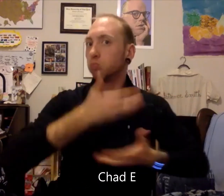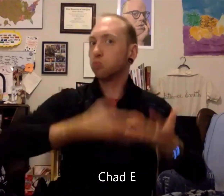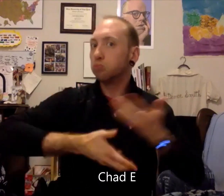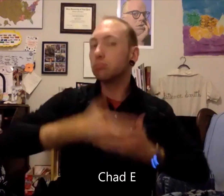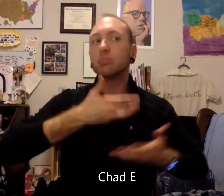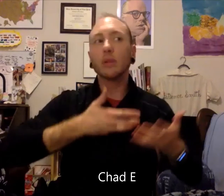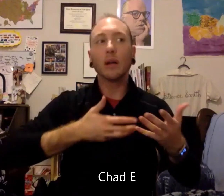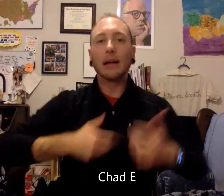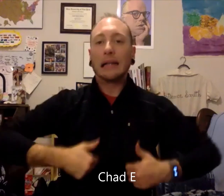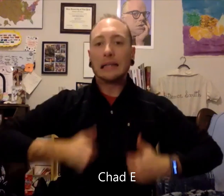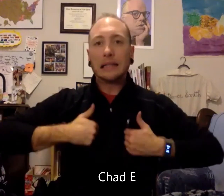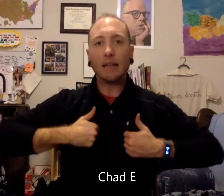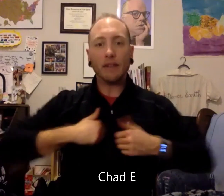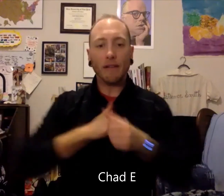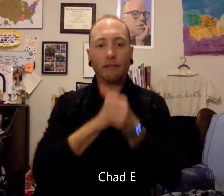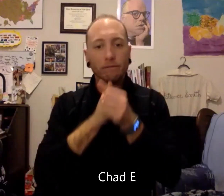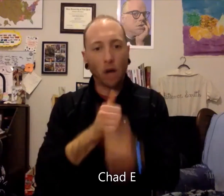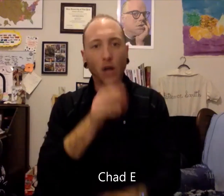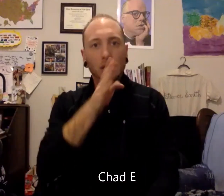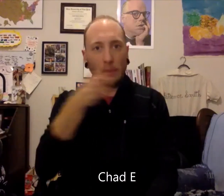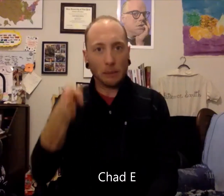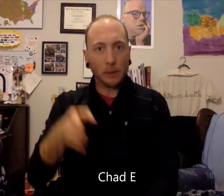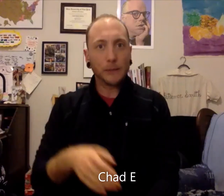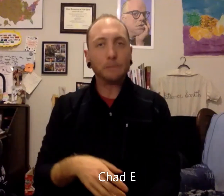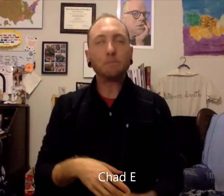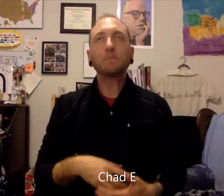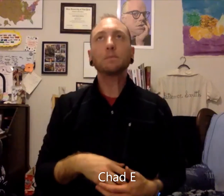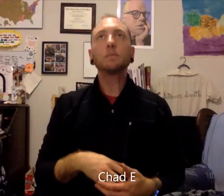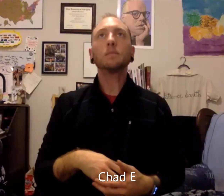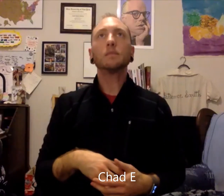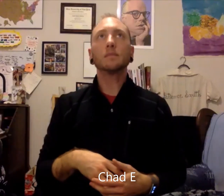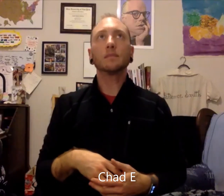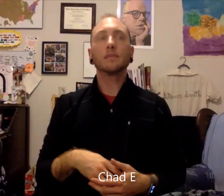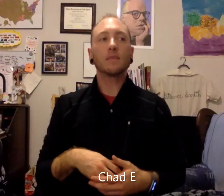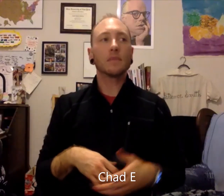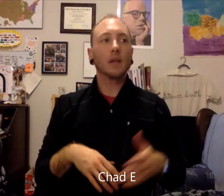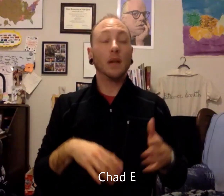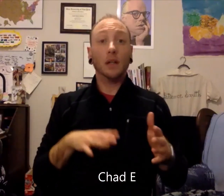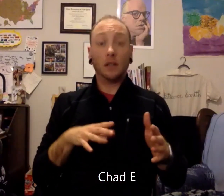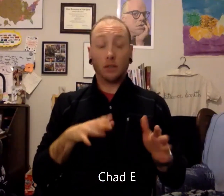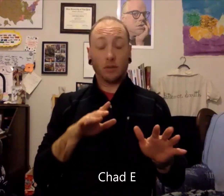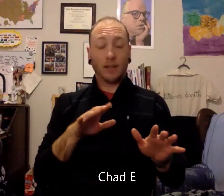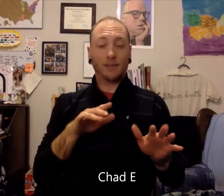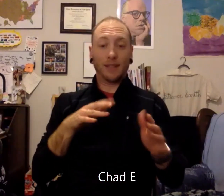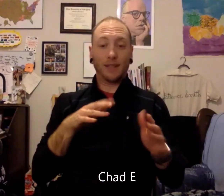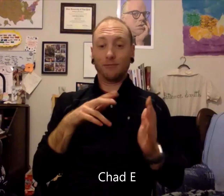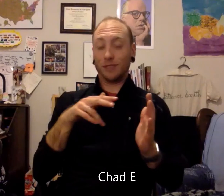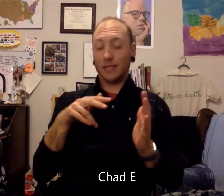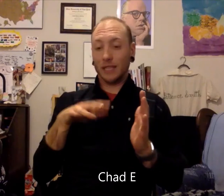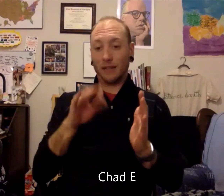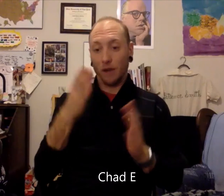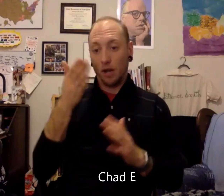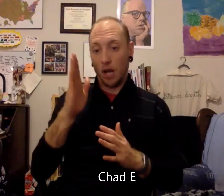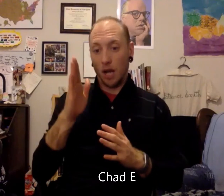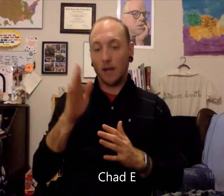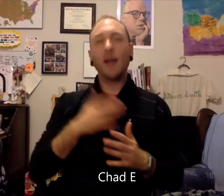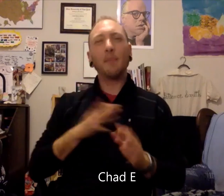the book talks about. And, we came to the God stuff, and my family wasn't a